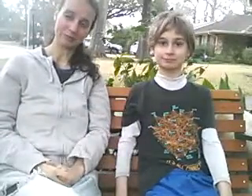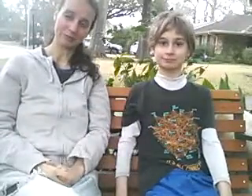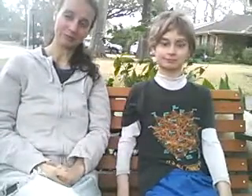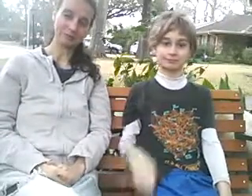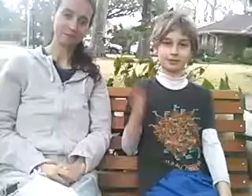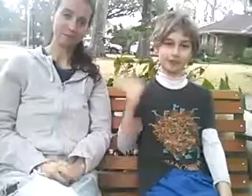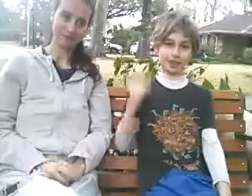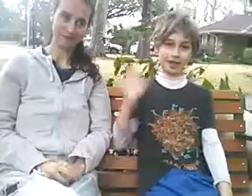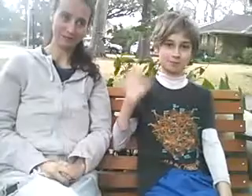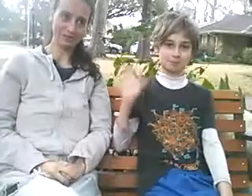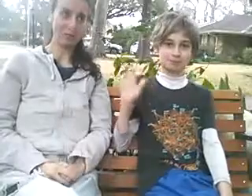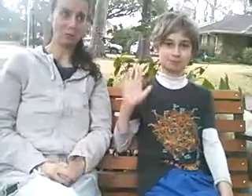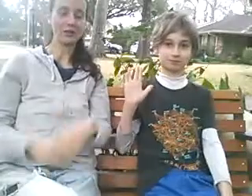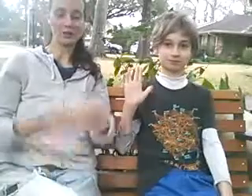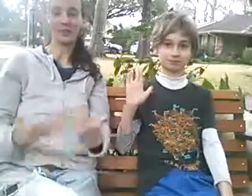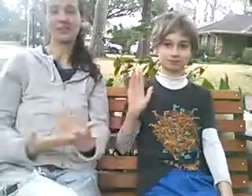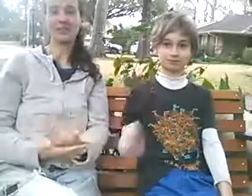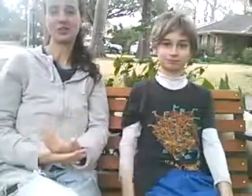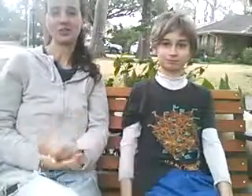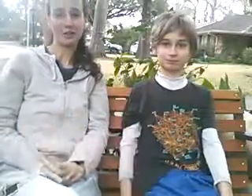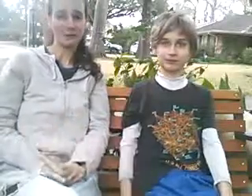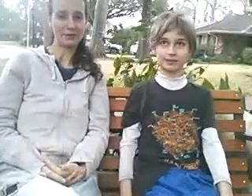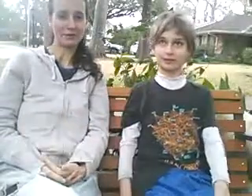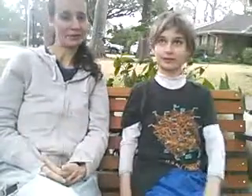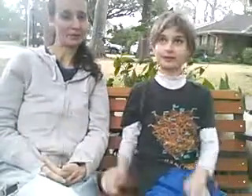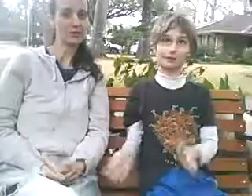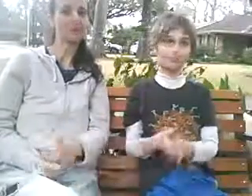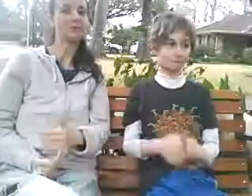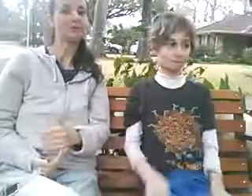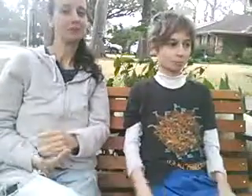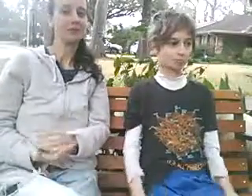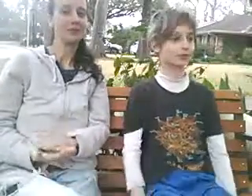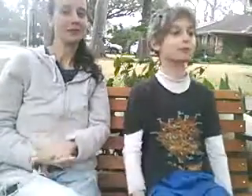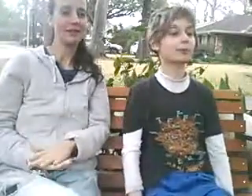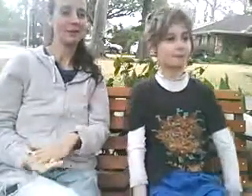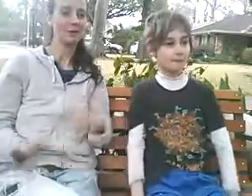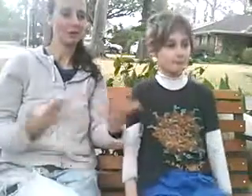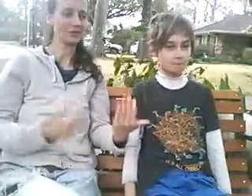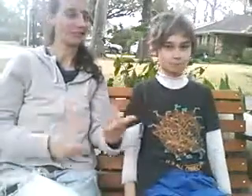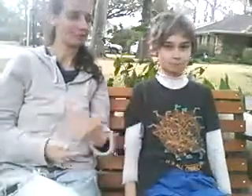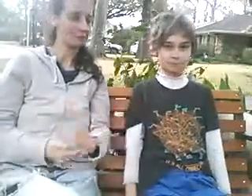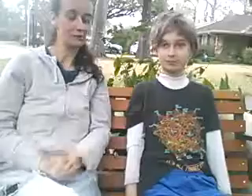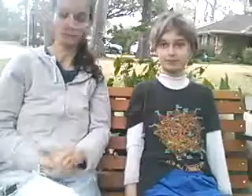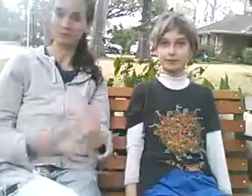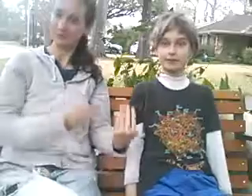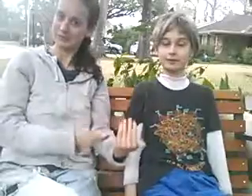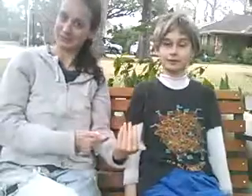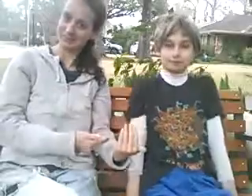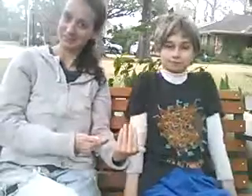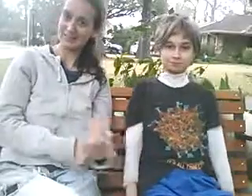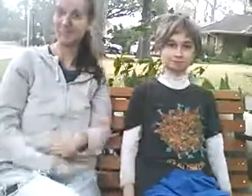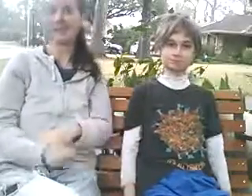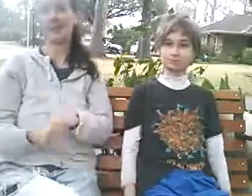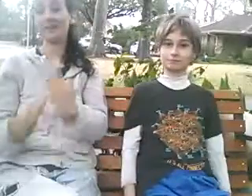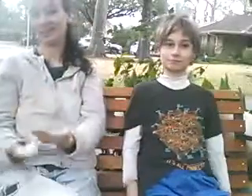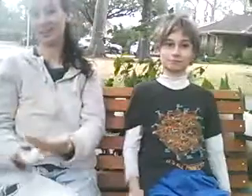language. Now, we're going to try to teach you some baby sign language. Unfortunately, he doesn't remember, so I'm going to be reteaching it to him and also